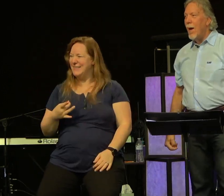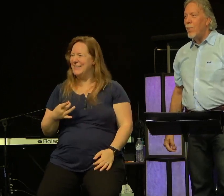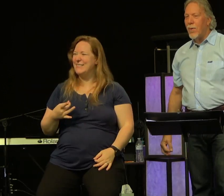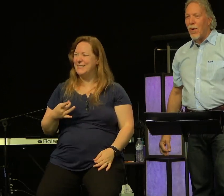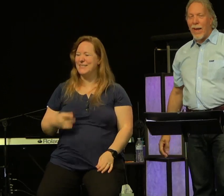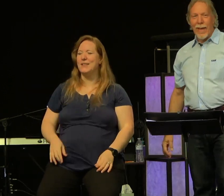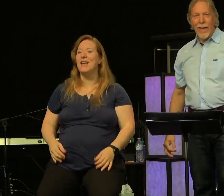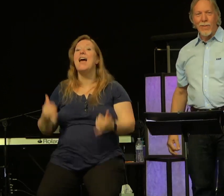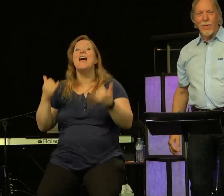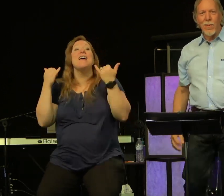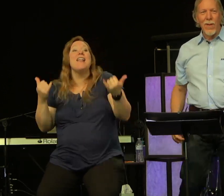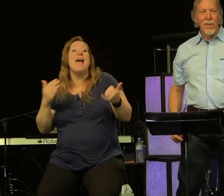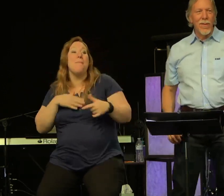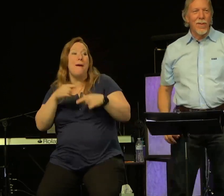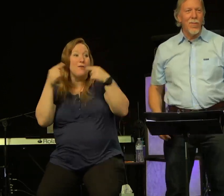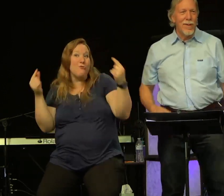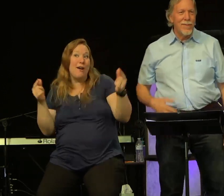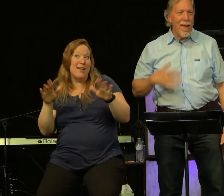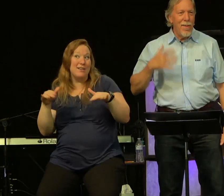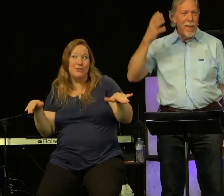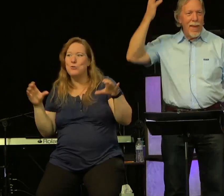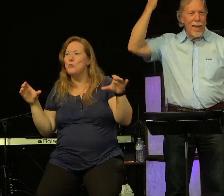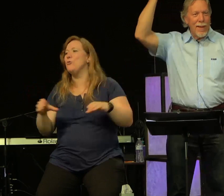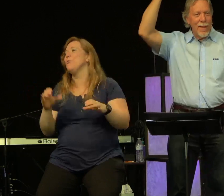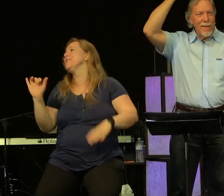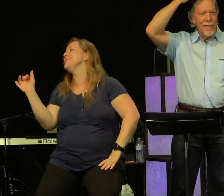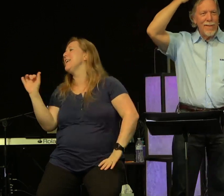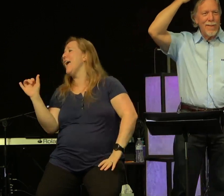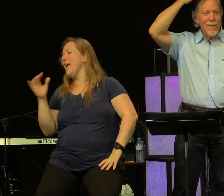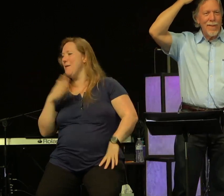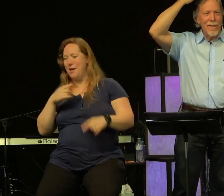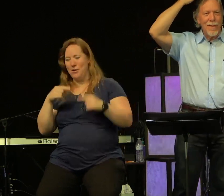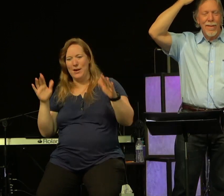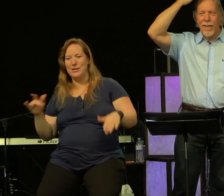And now my grandkids are doing the same thing.